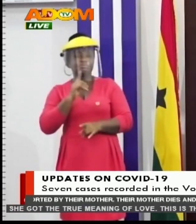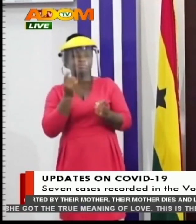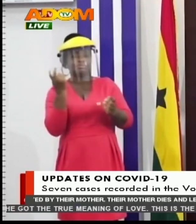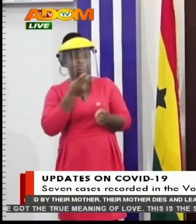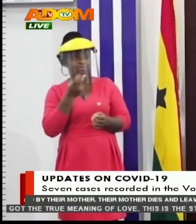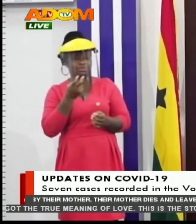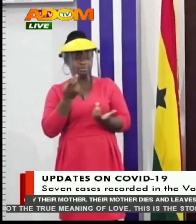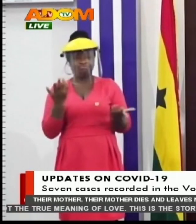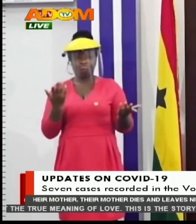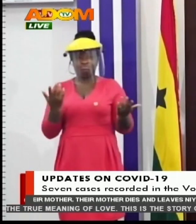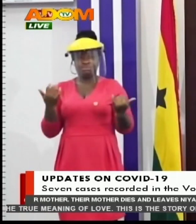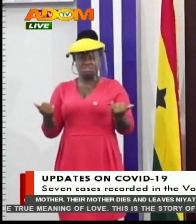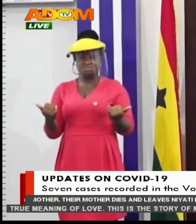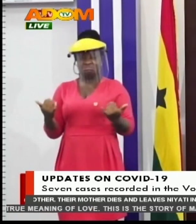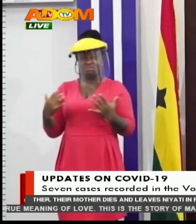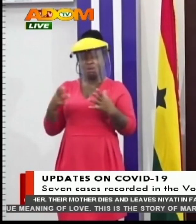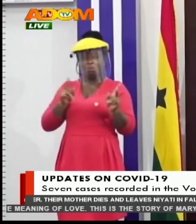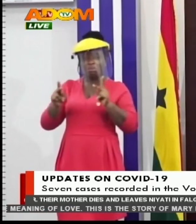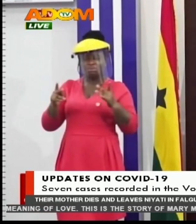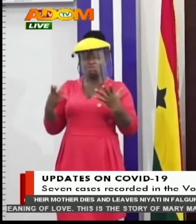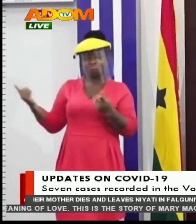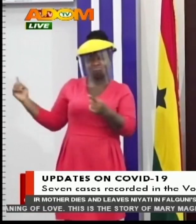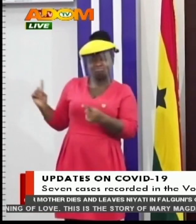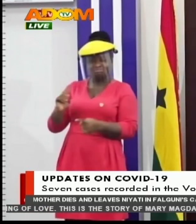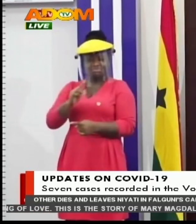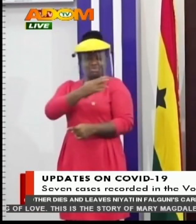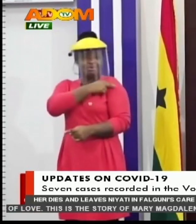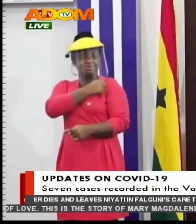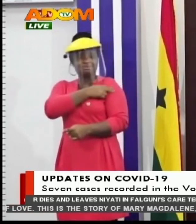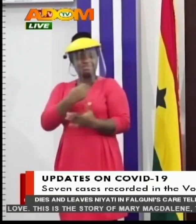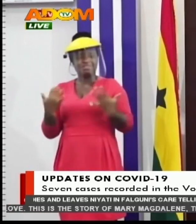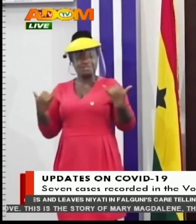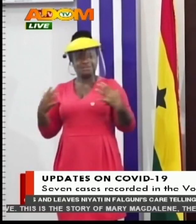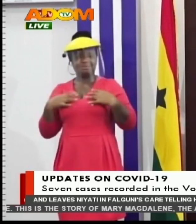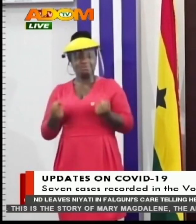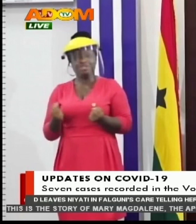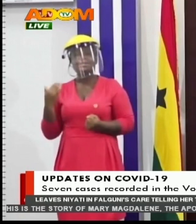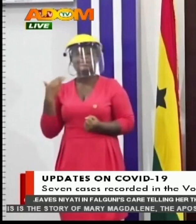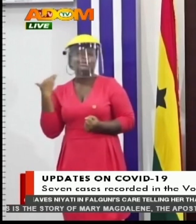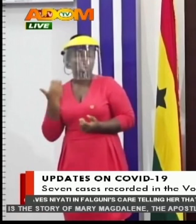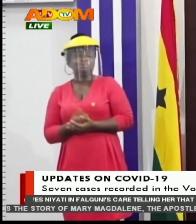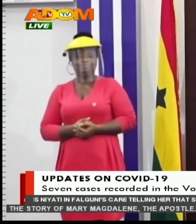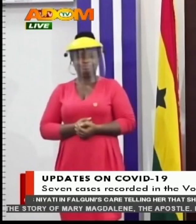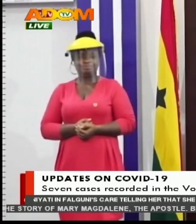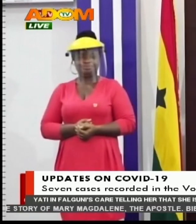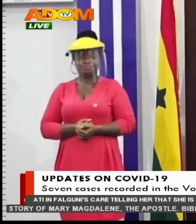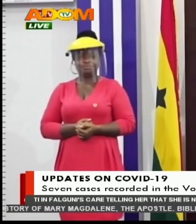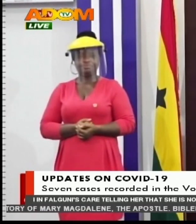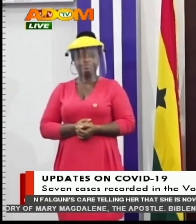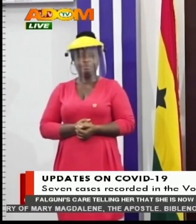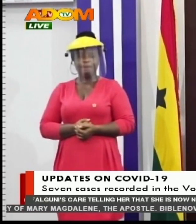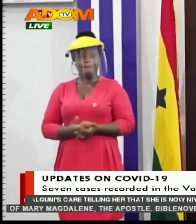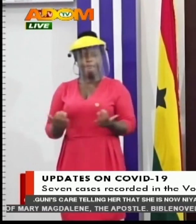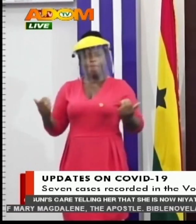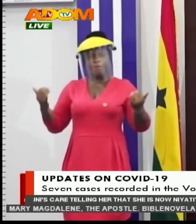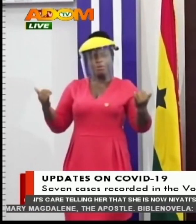have the opportunity to do more tests and also do the follow-up tests to ensure that we have more recoveries. And I'm sure when